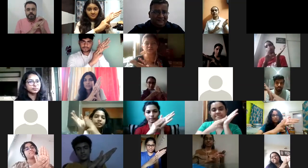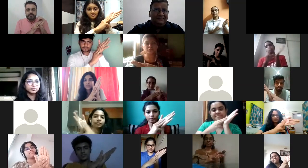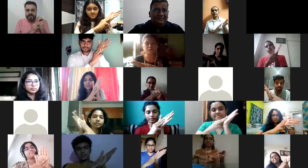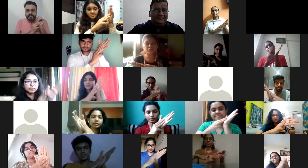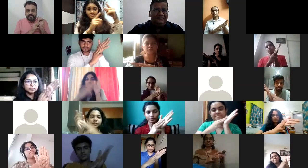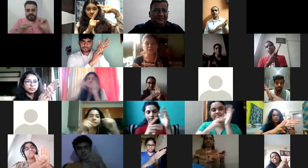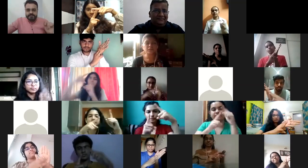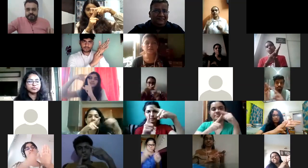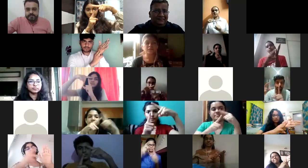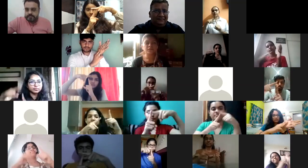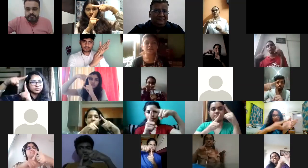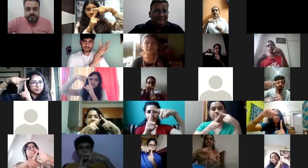Tuesday.